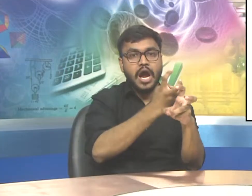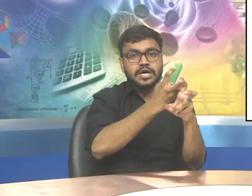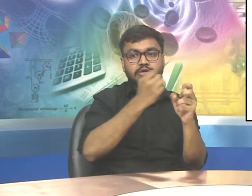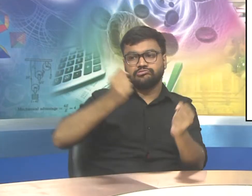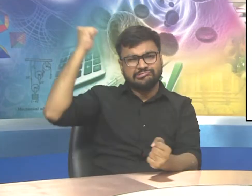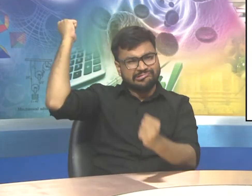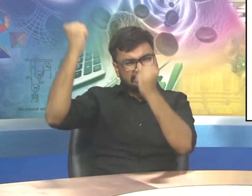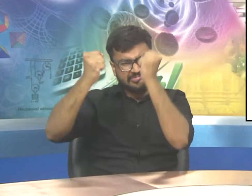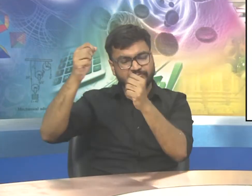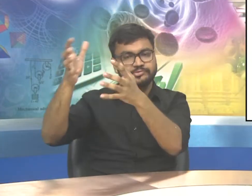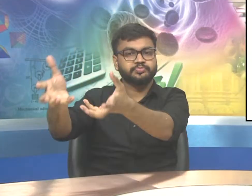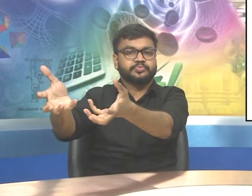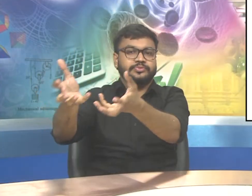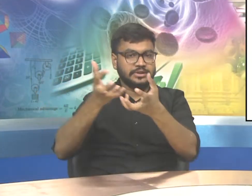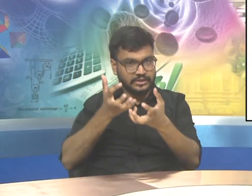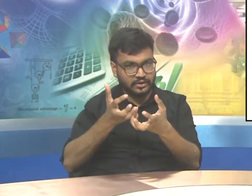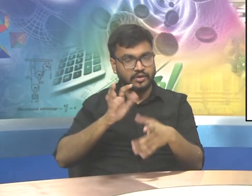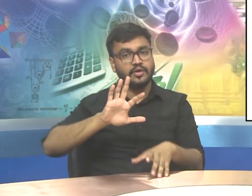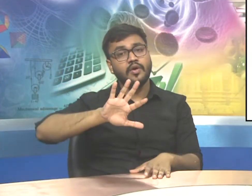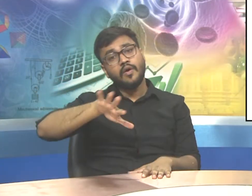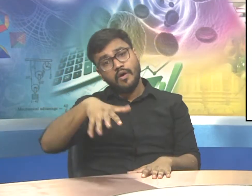giant baboons, etc.